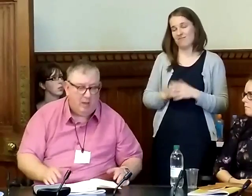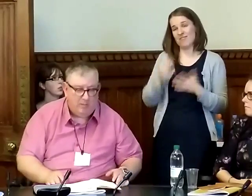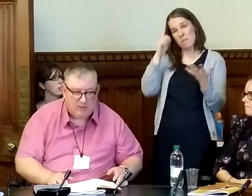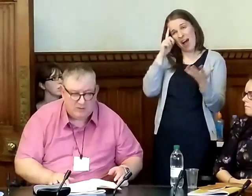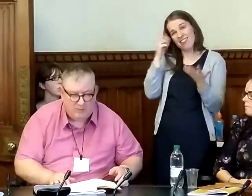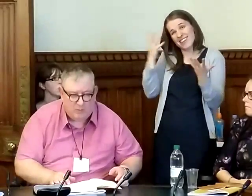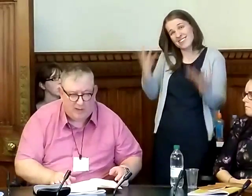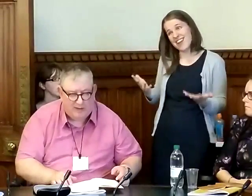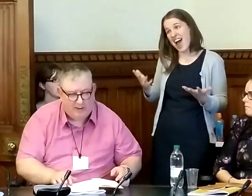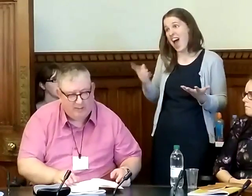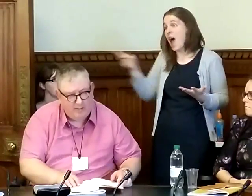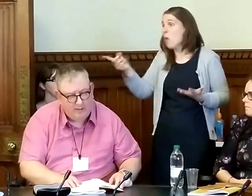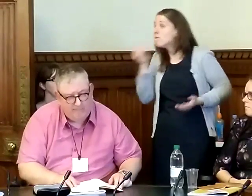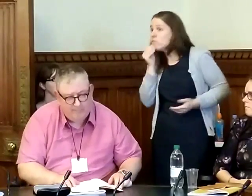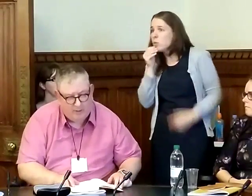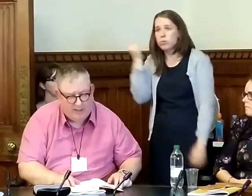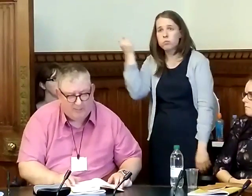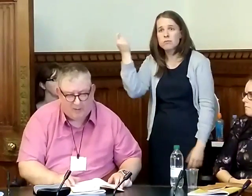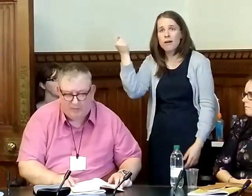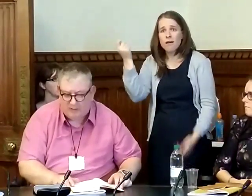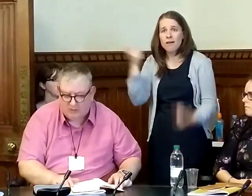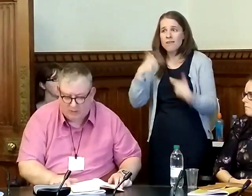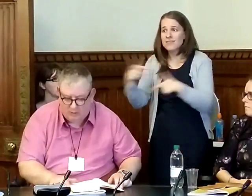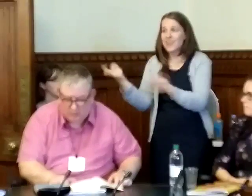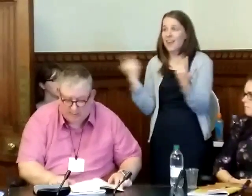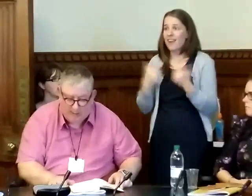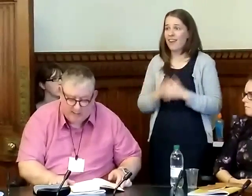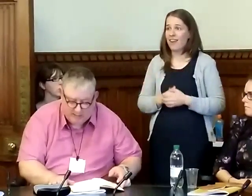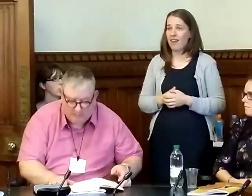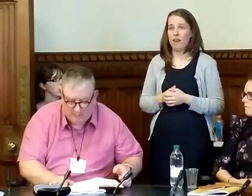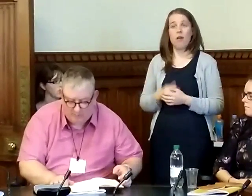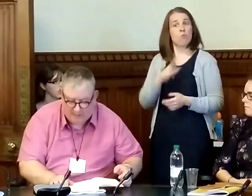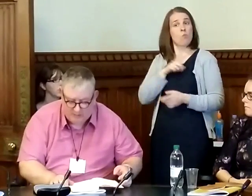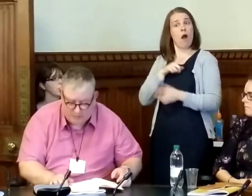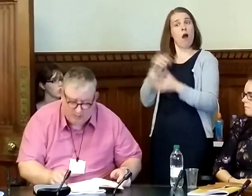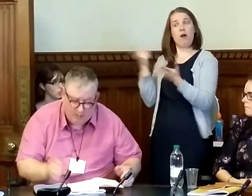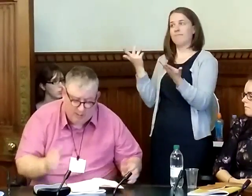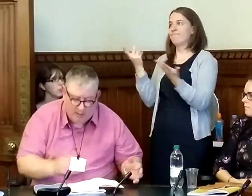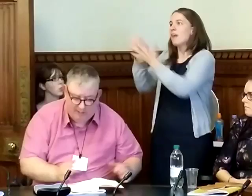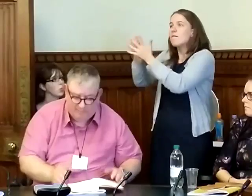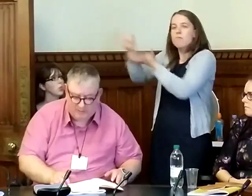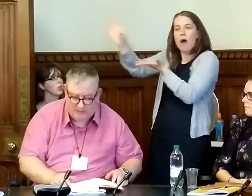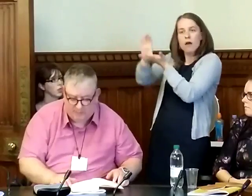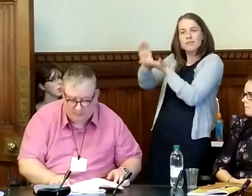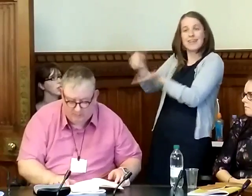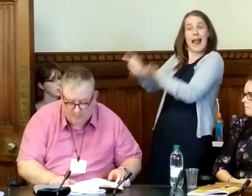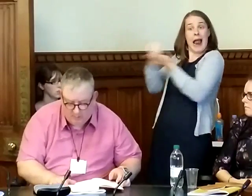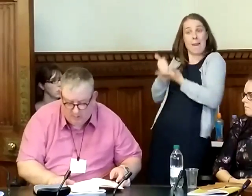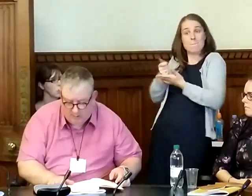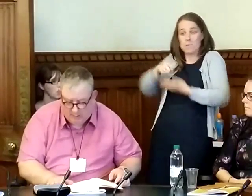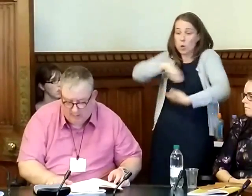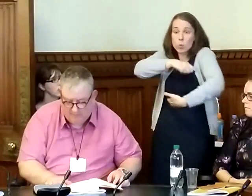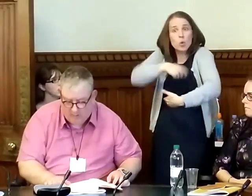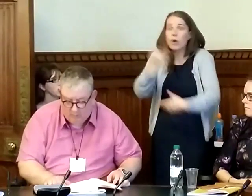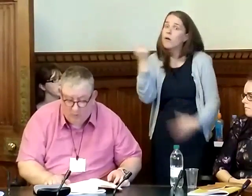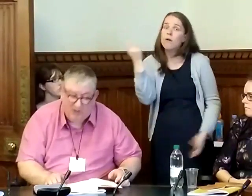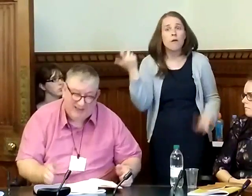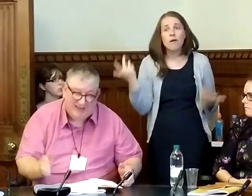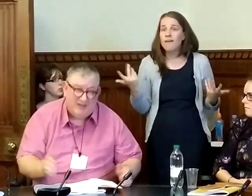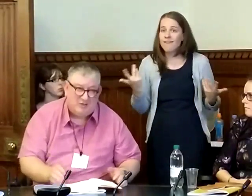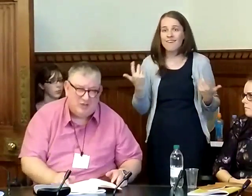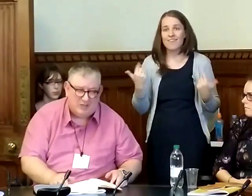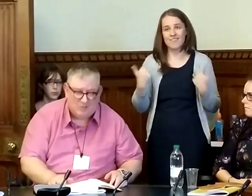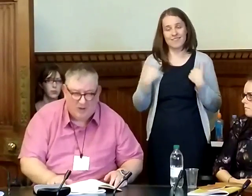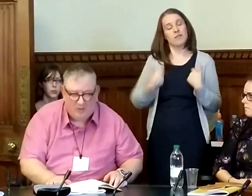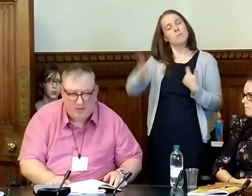bread now because of the way they're cutting back on things like cooking. Yeah, I'm an ex-ILF recipient. I